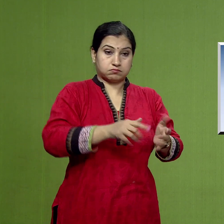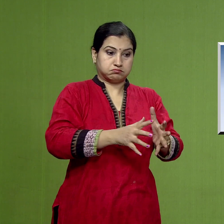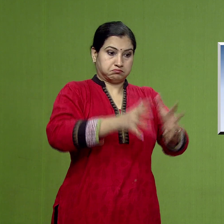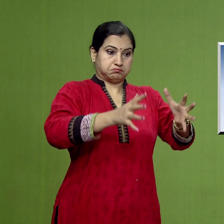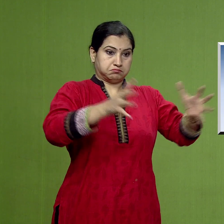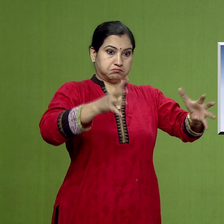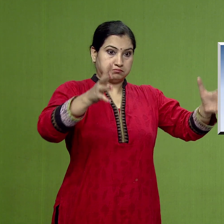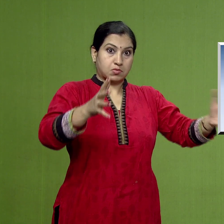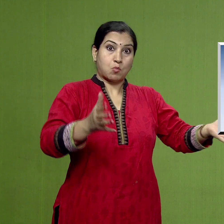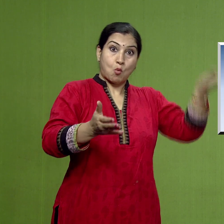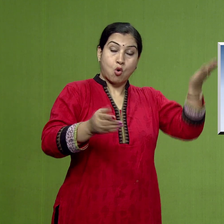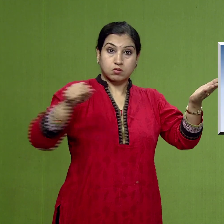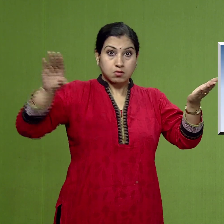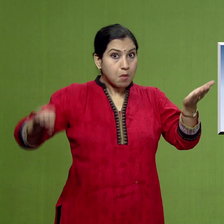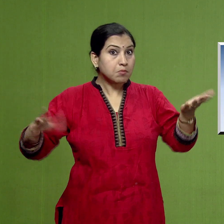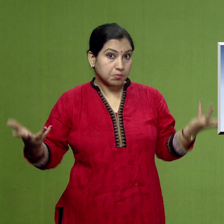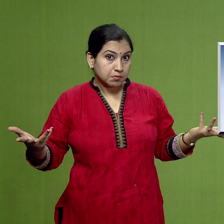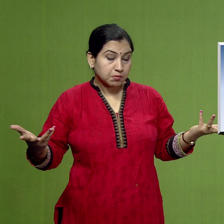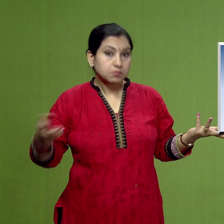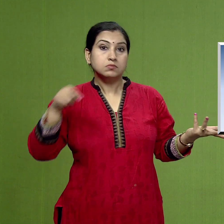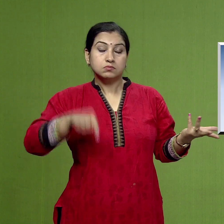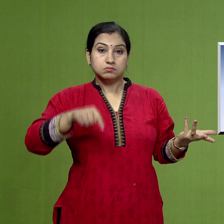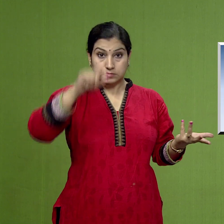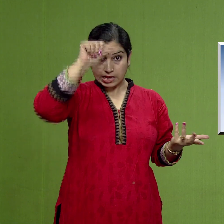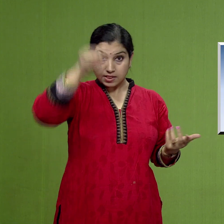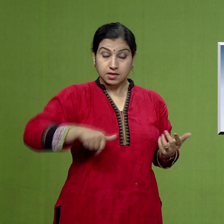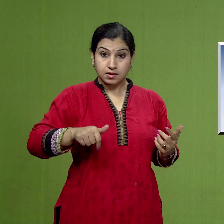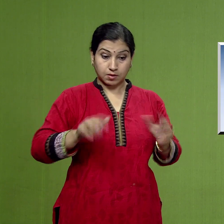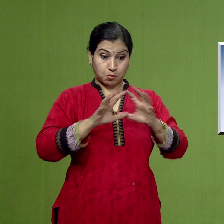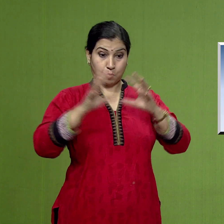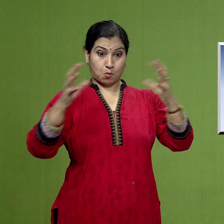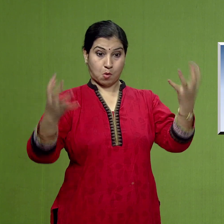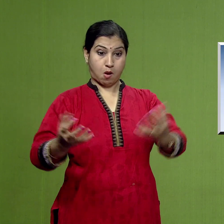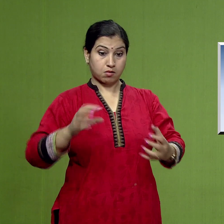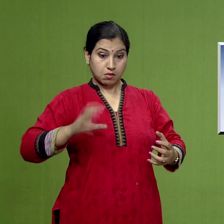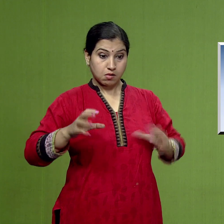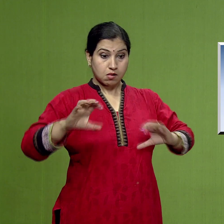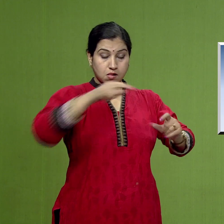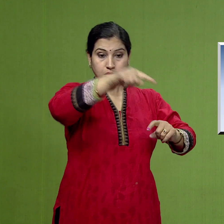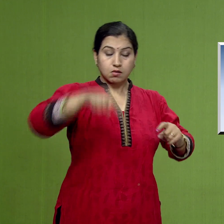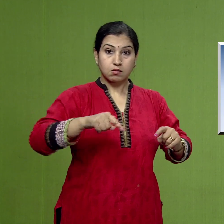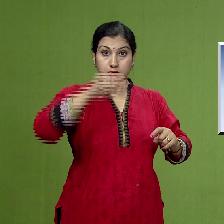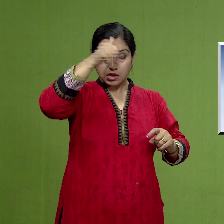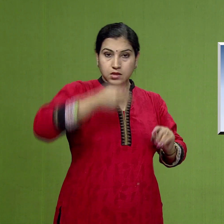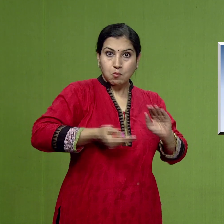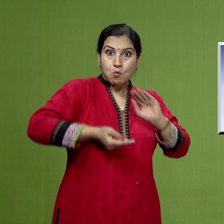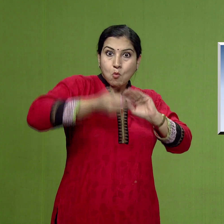eventually making India the most populous nation of the world.